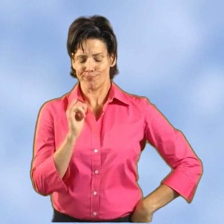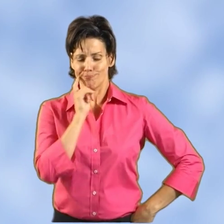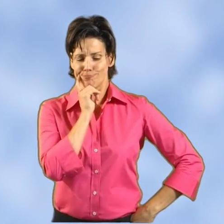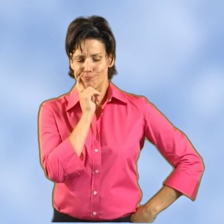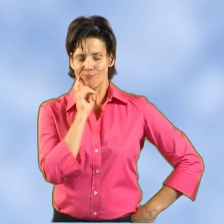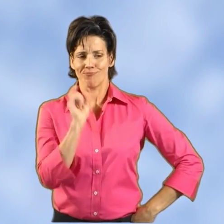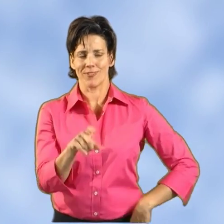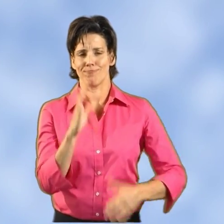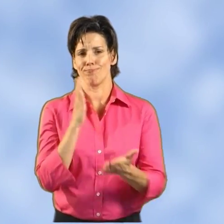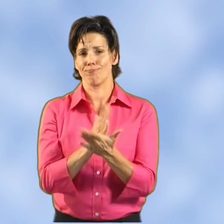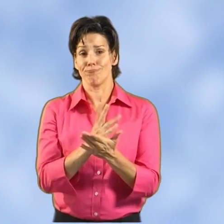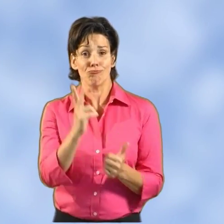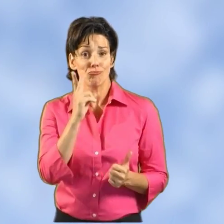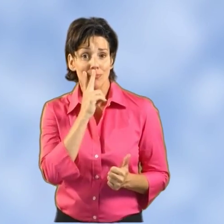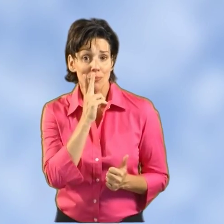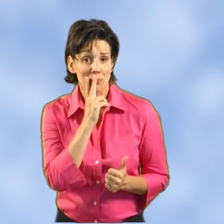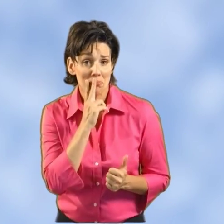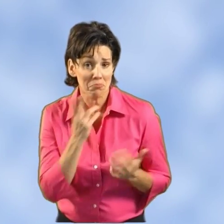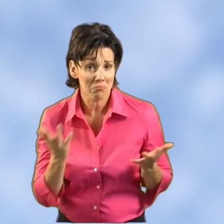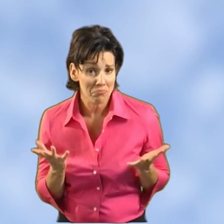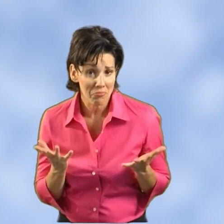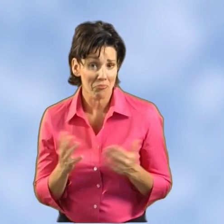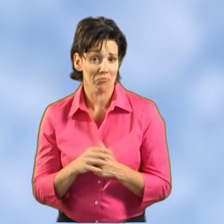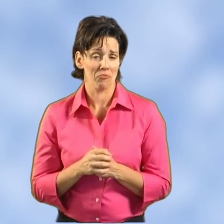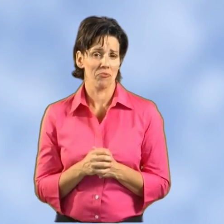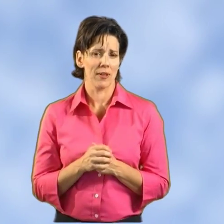You might decide to stop smoking.